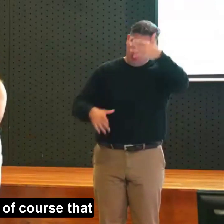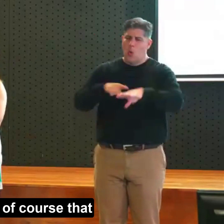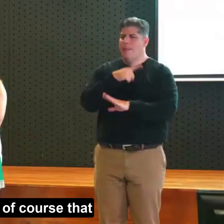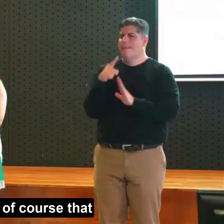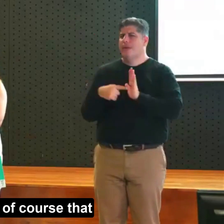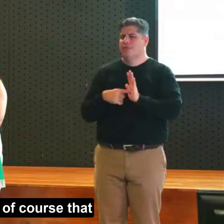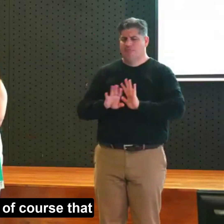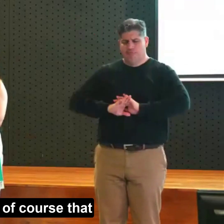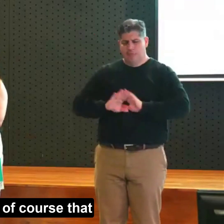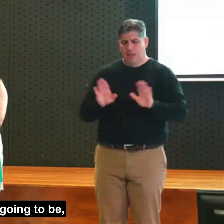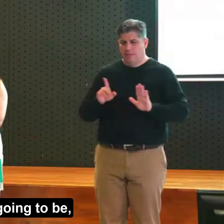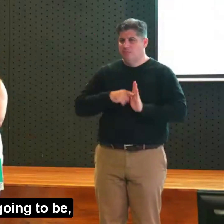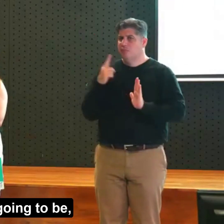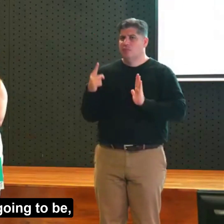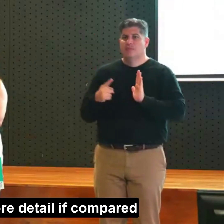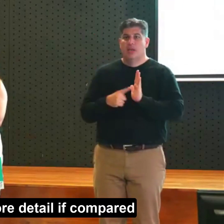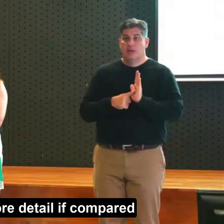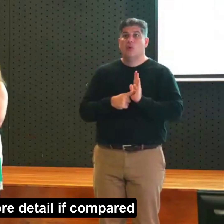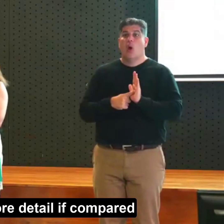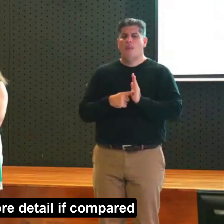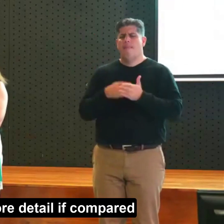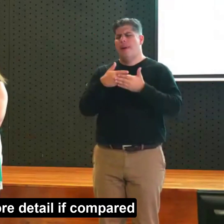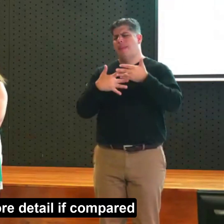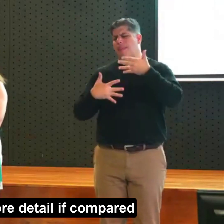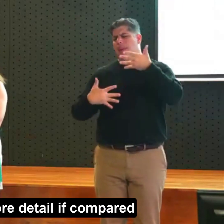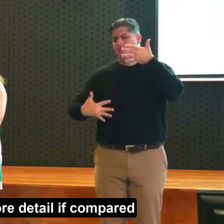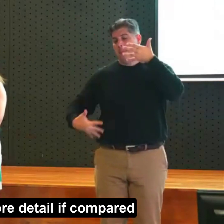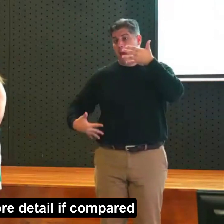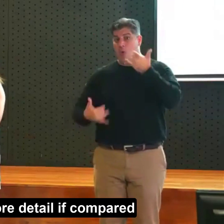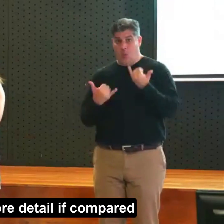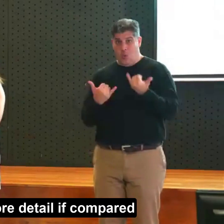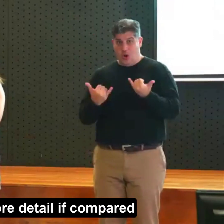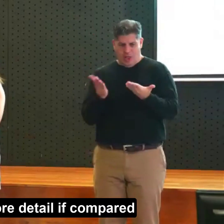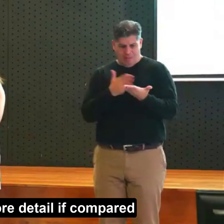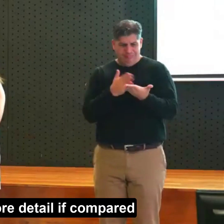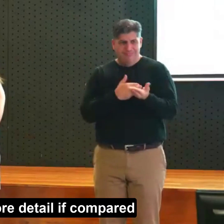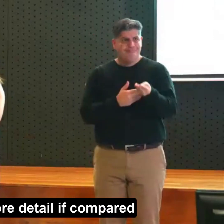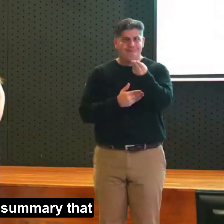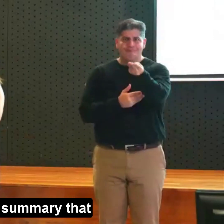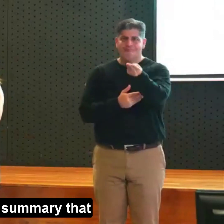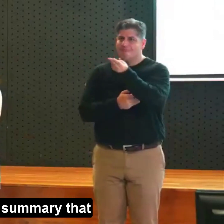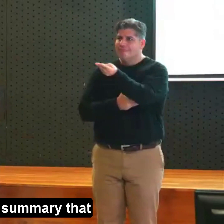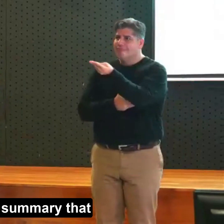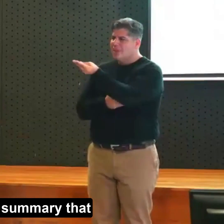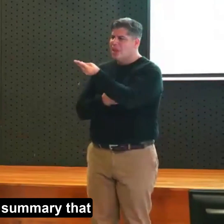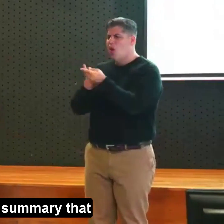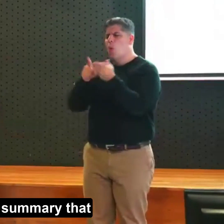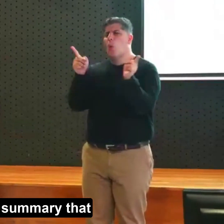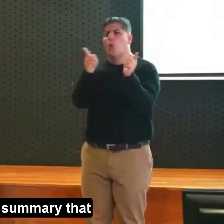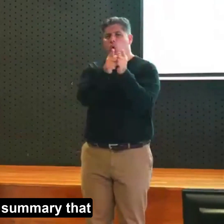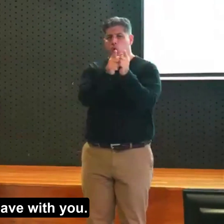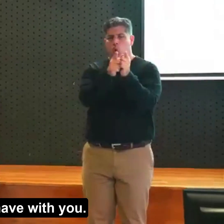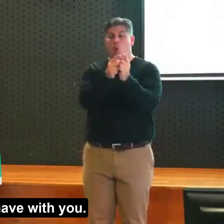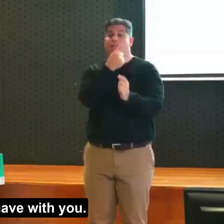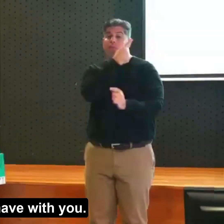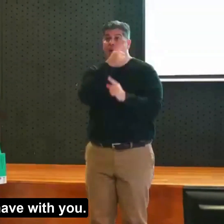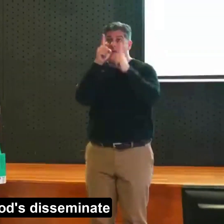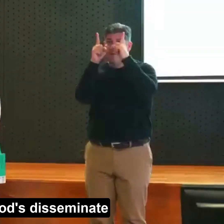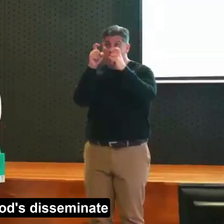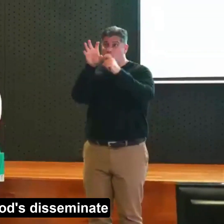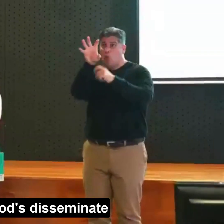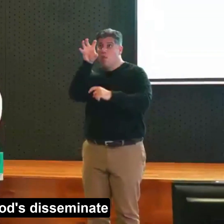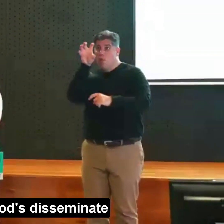course, that is going to be much more detail if compared to the summary that you have with